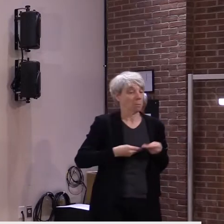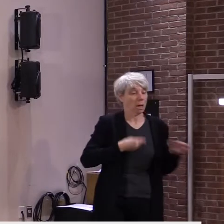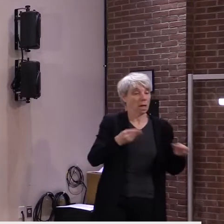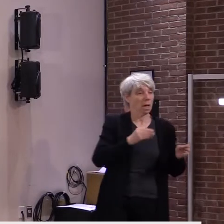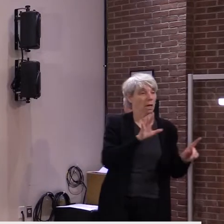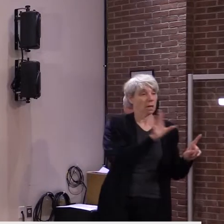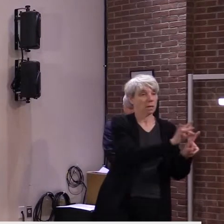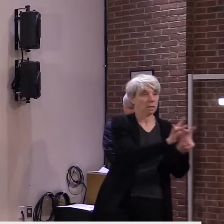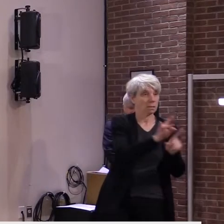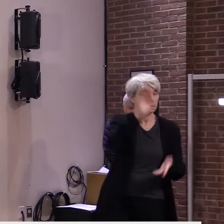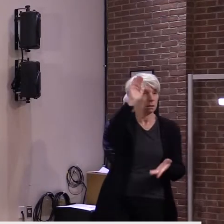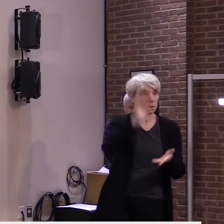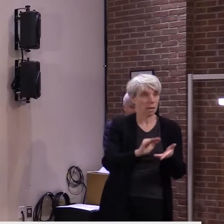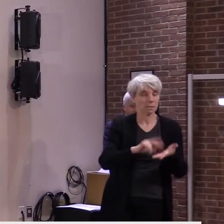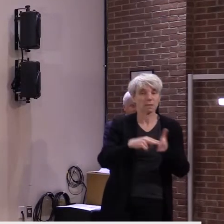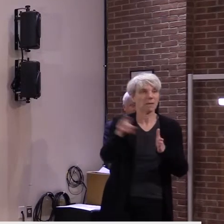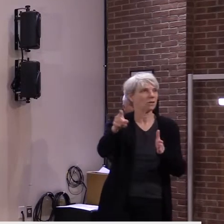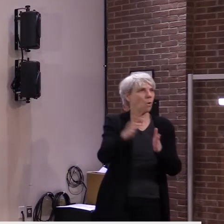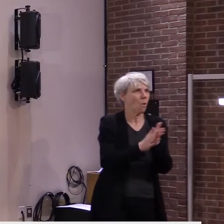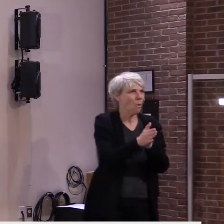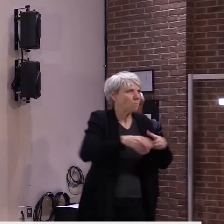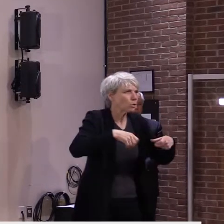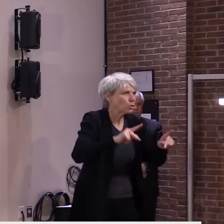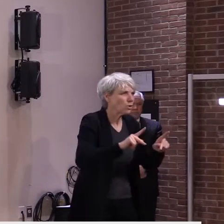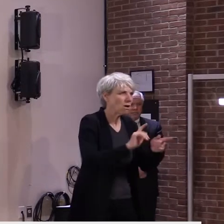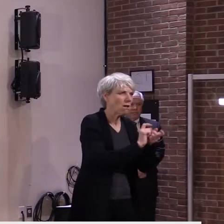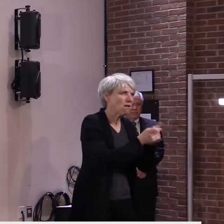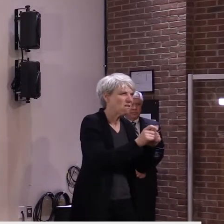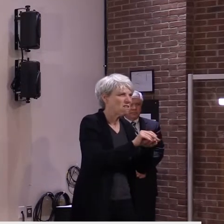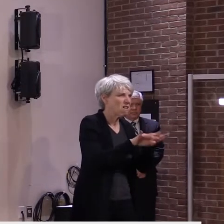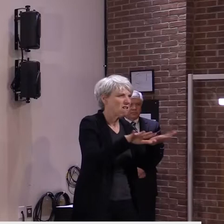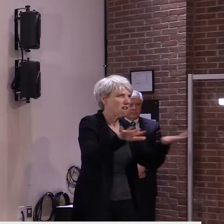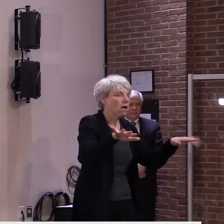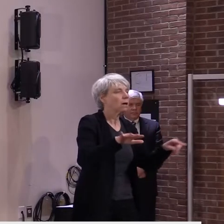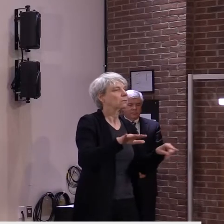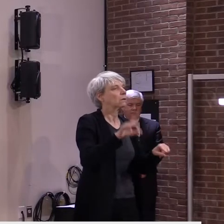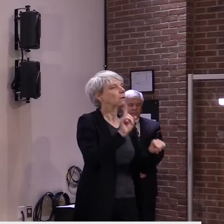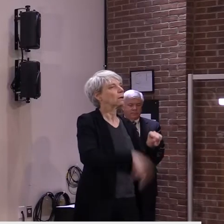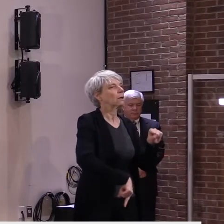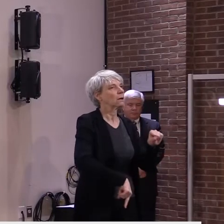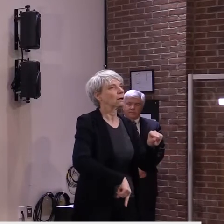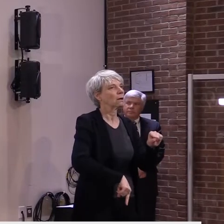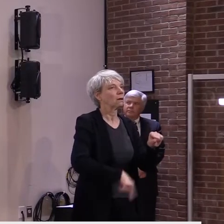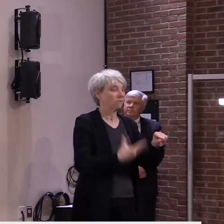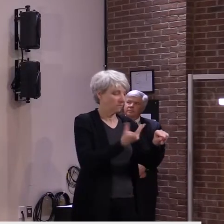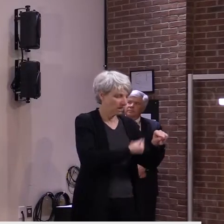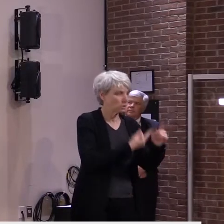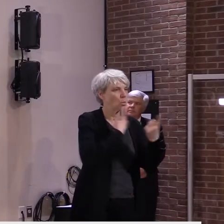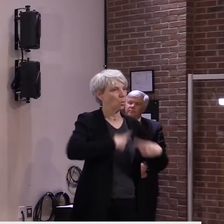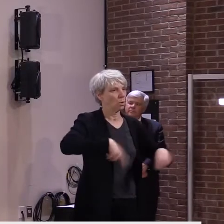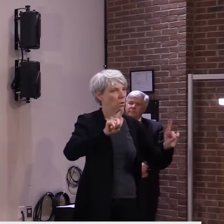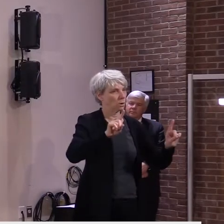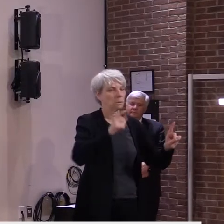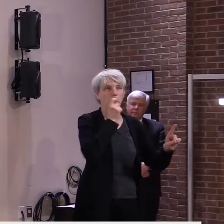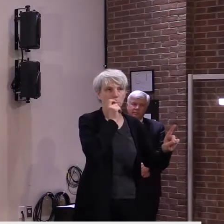new mutations and new variants. The vaccine works, plain and simple. Vaccination equals